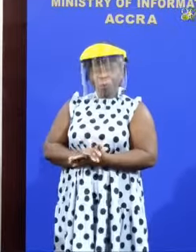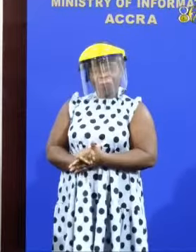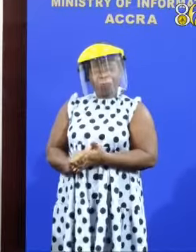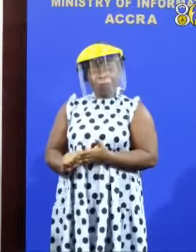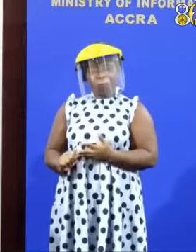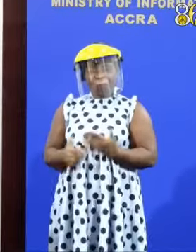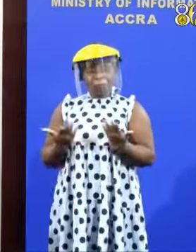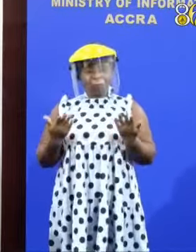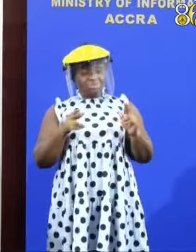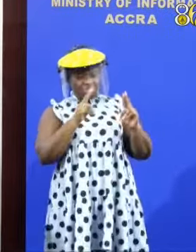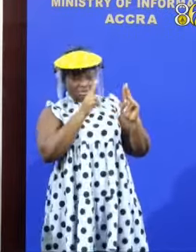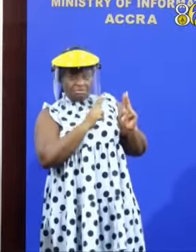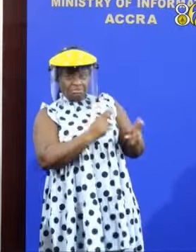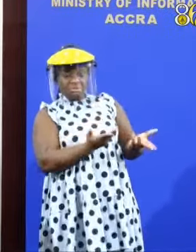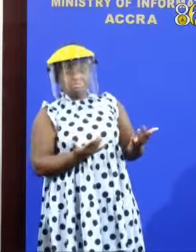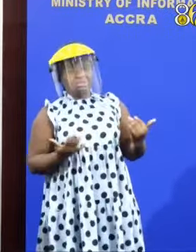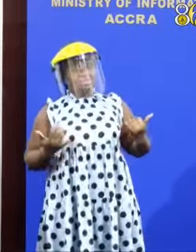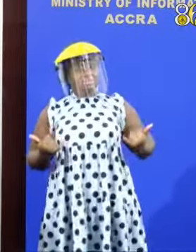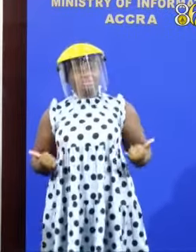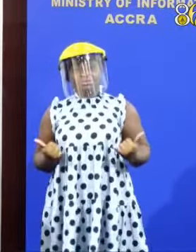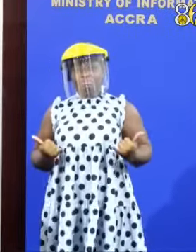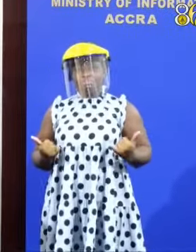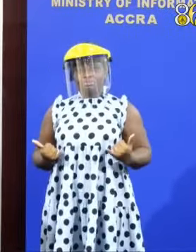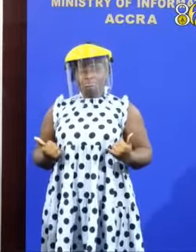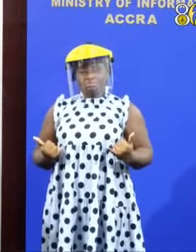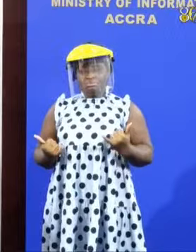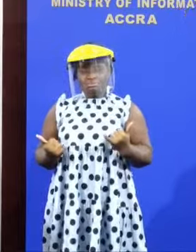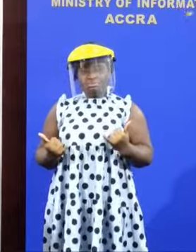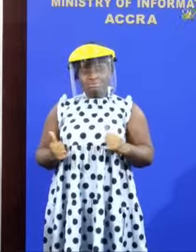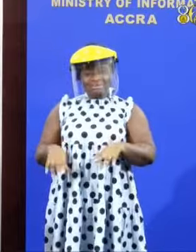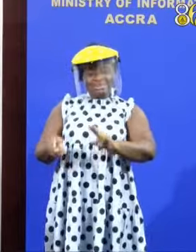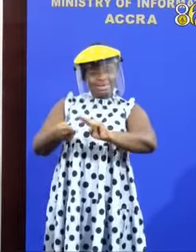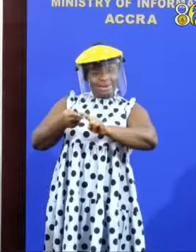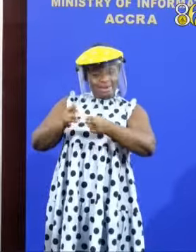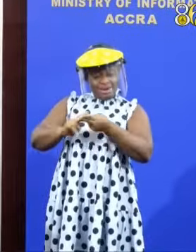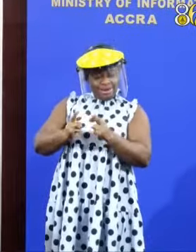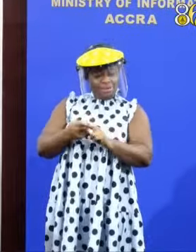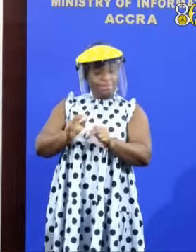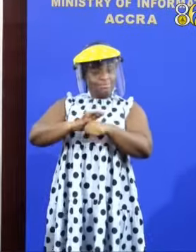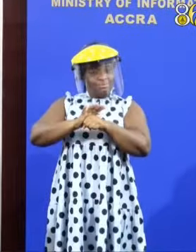So, Honorable, on the outlook is that the current trajectory of cases is